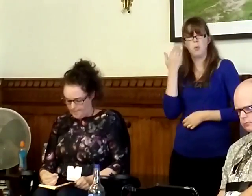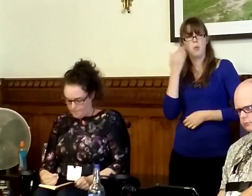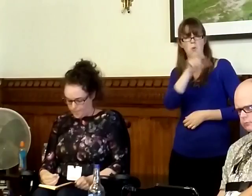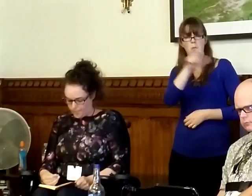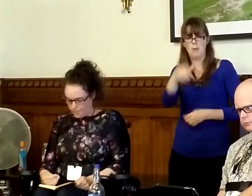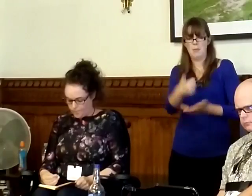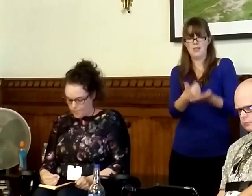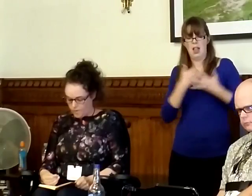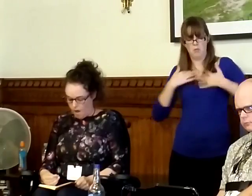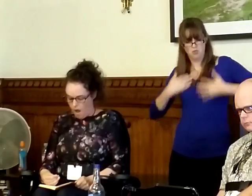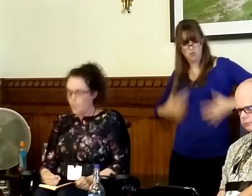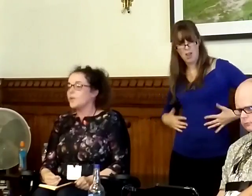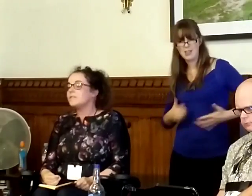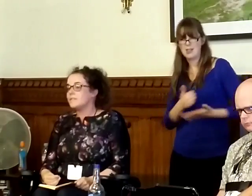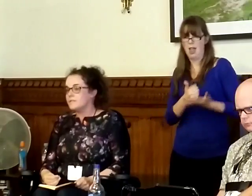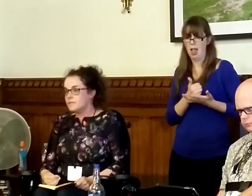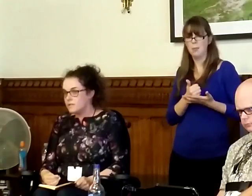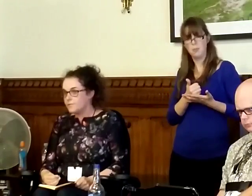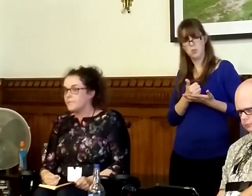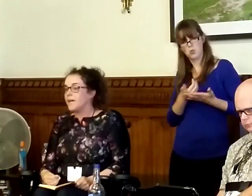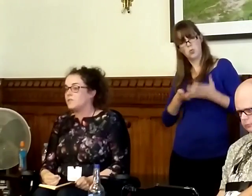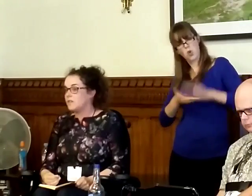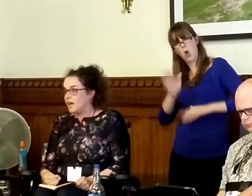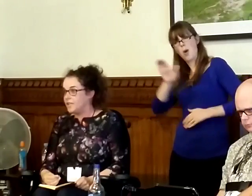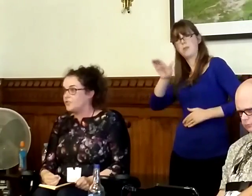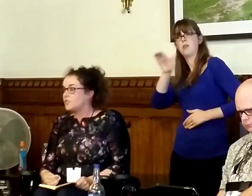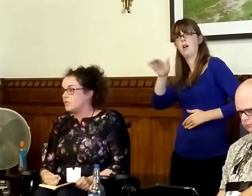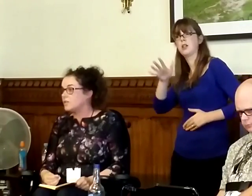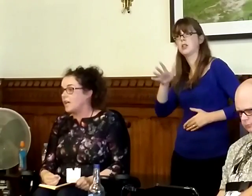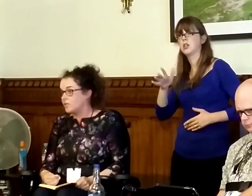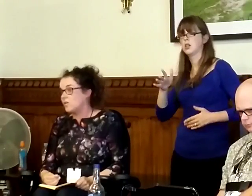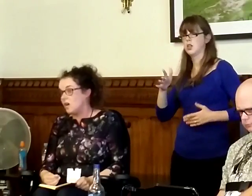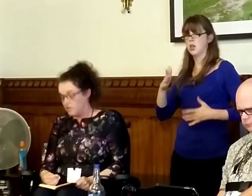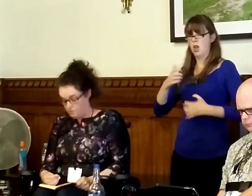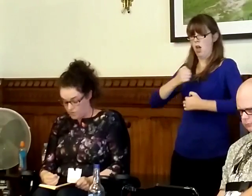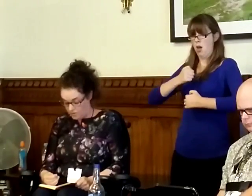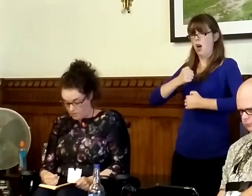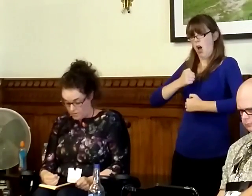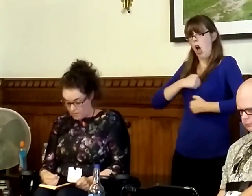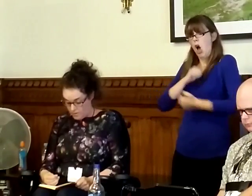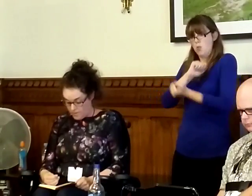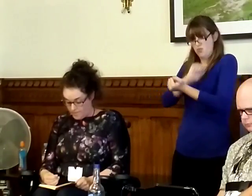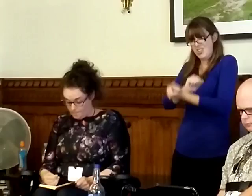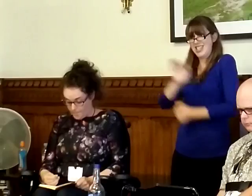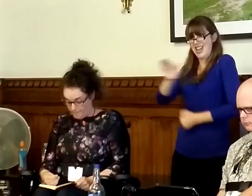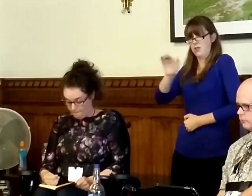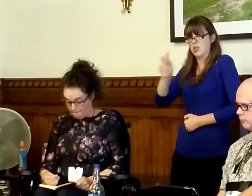world? Our prisons from outside just look like your homes.